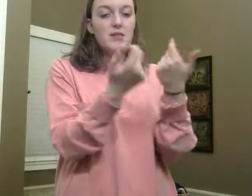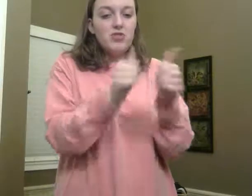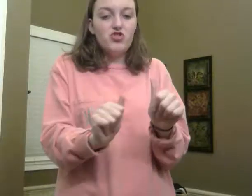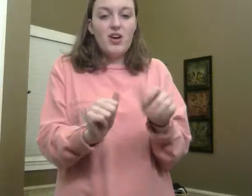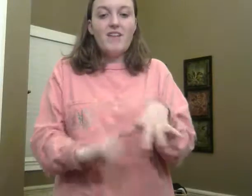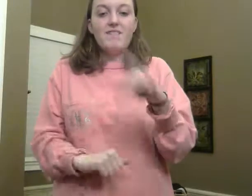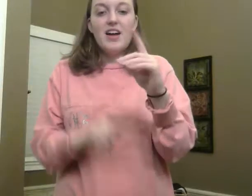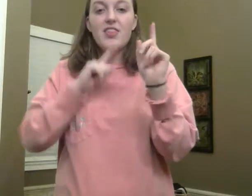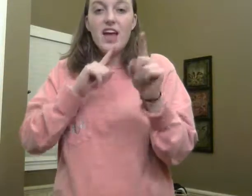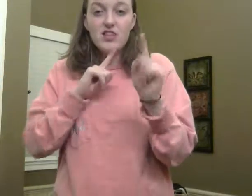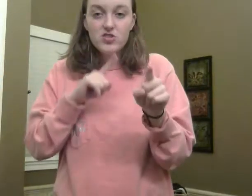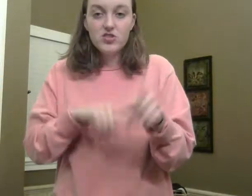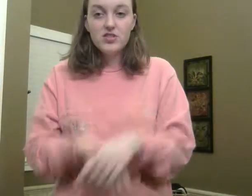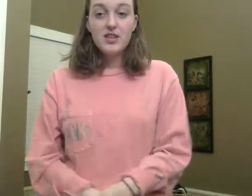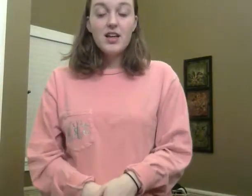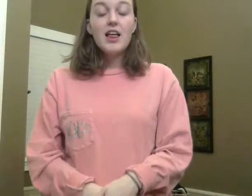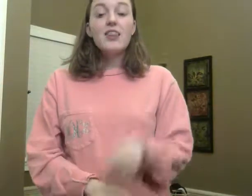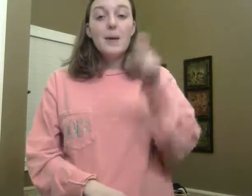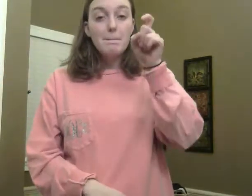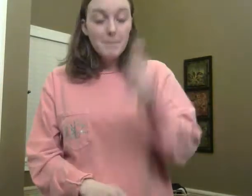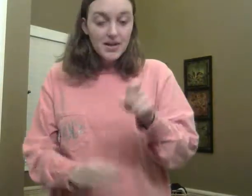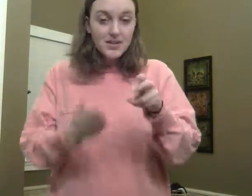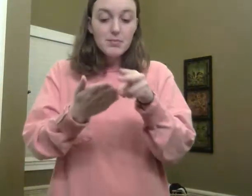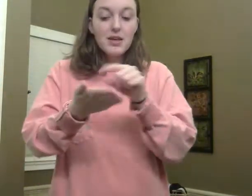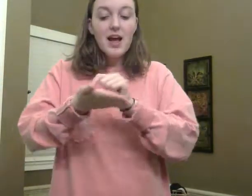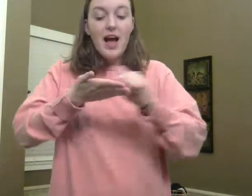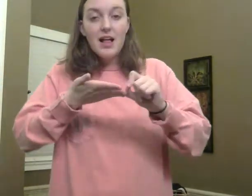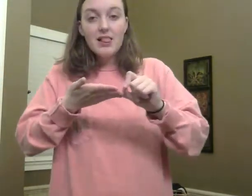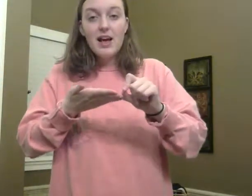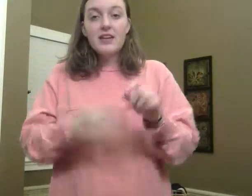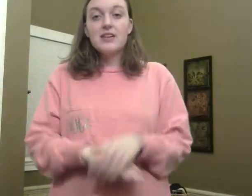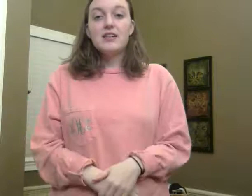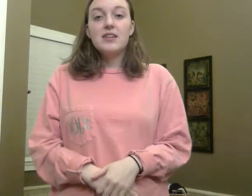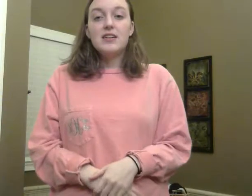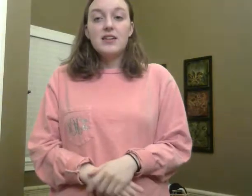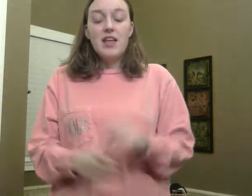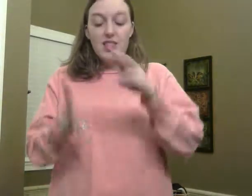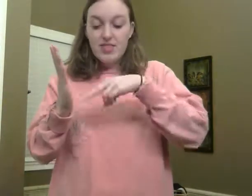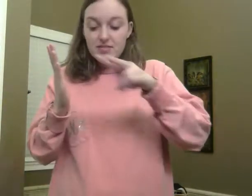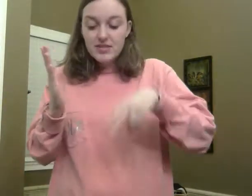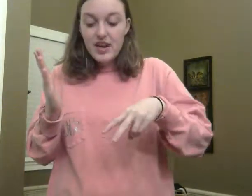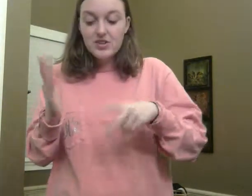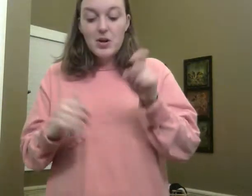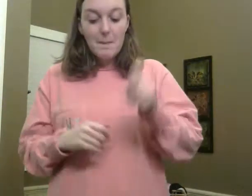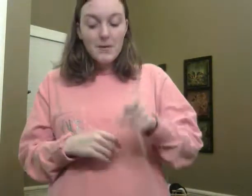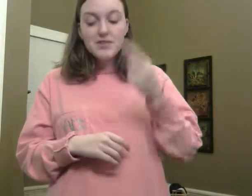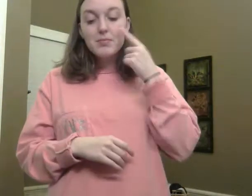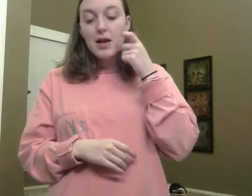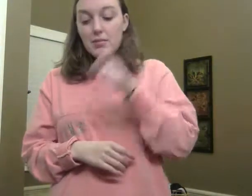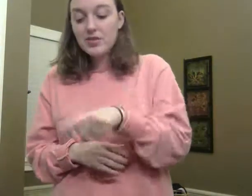those questions. They must be highlighted in the text, and you must be able to tell me where you found it, with the